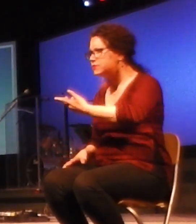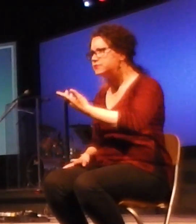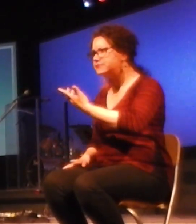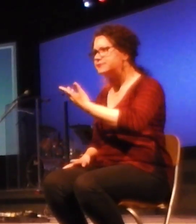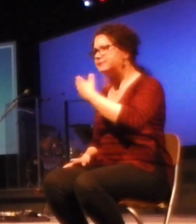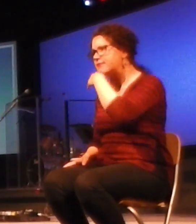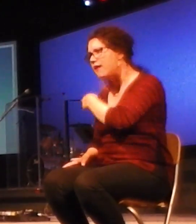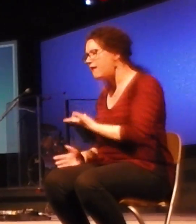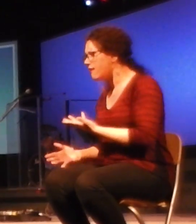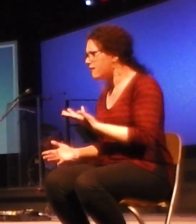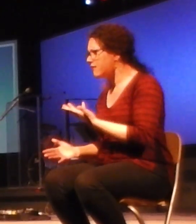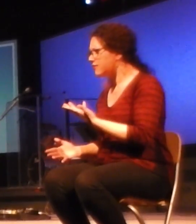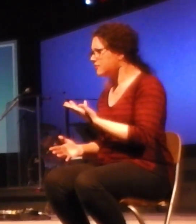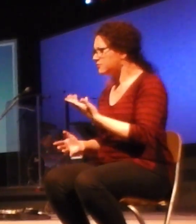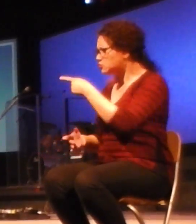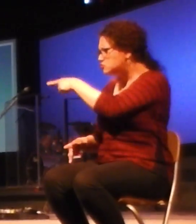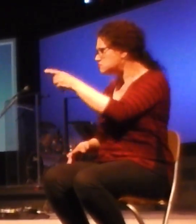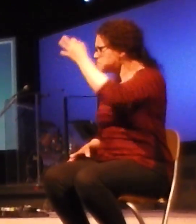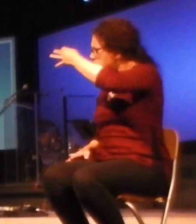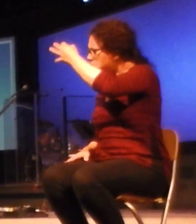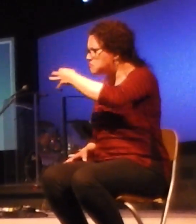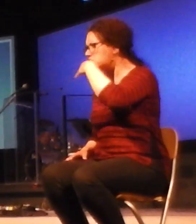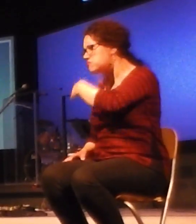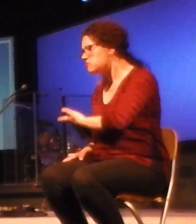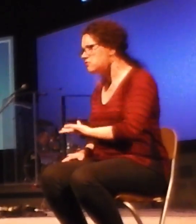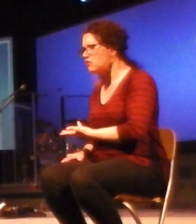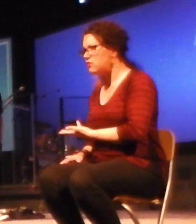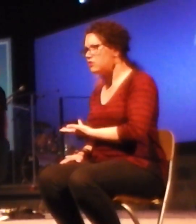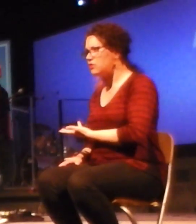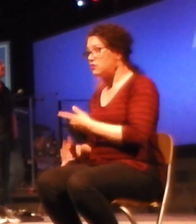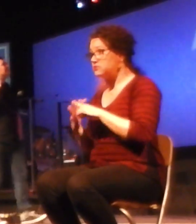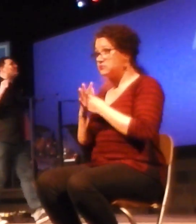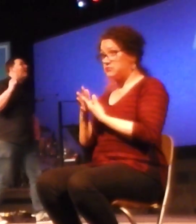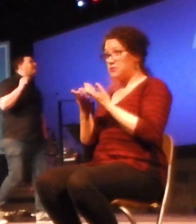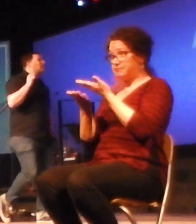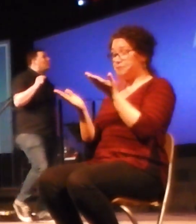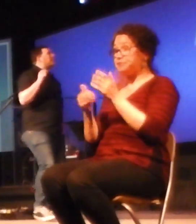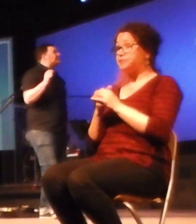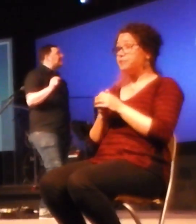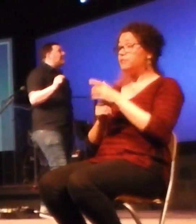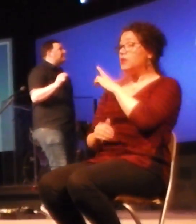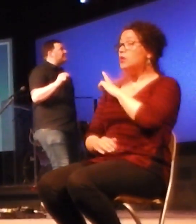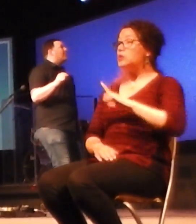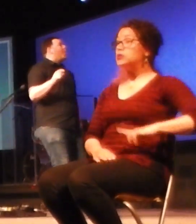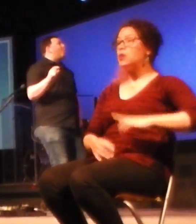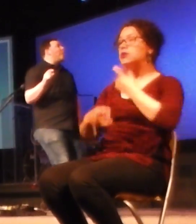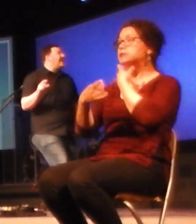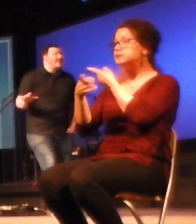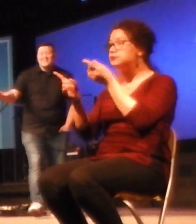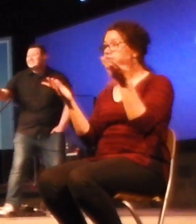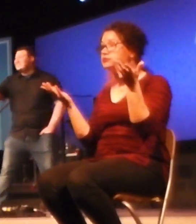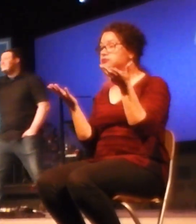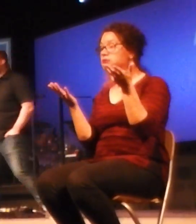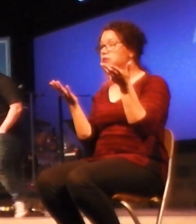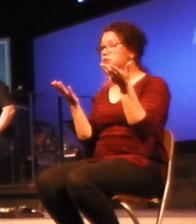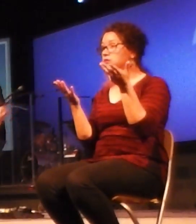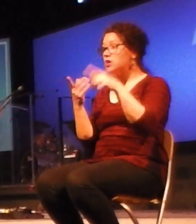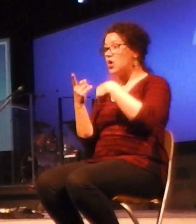so verse 10, it starts by saying this. It says, this is what the Lord says.